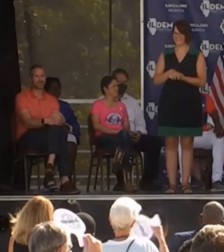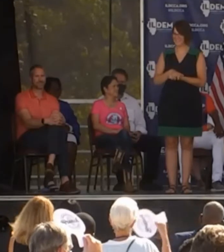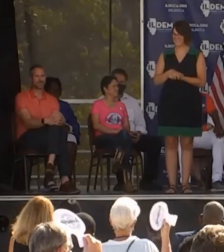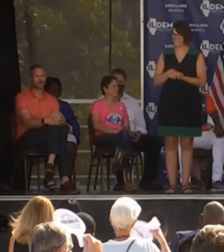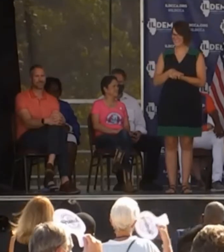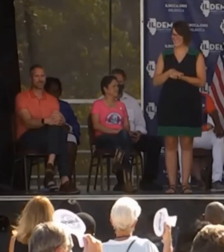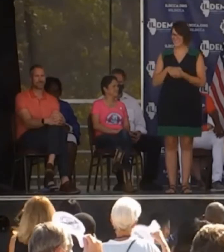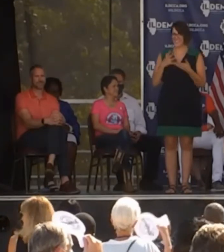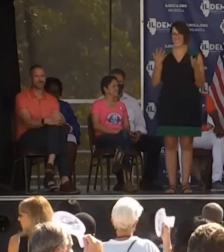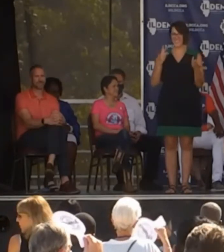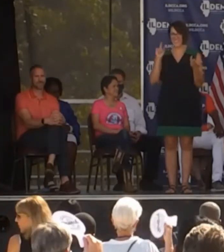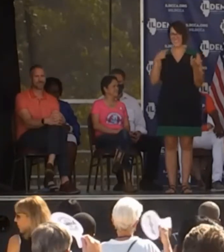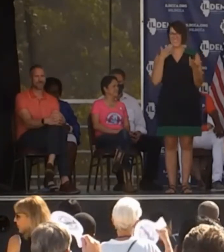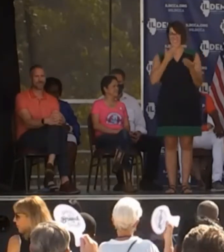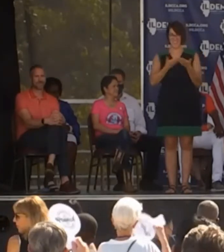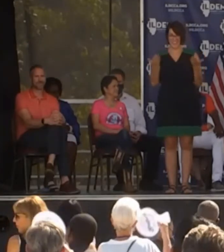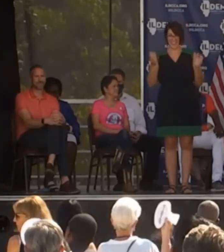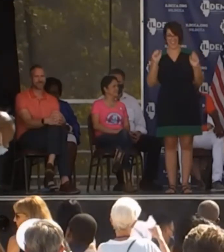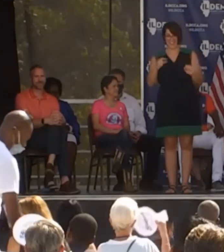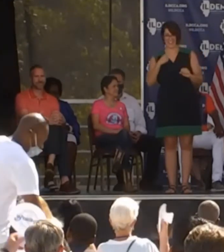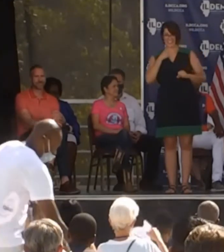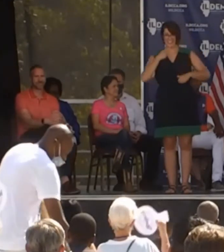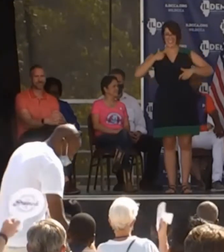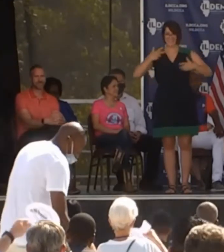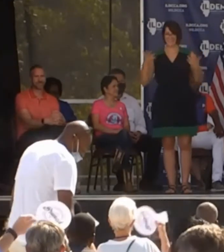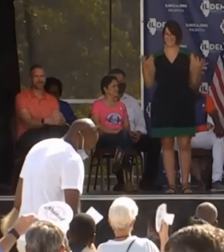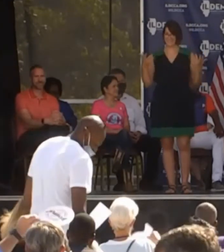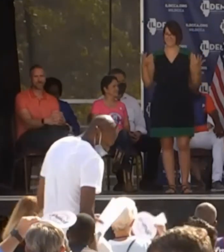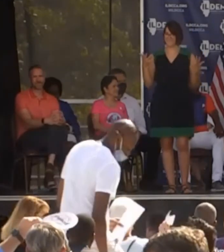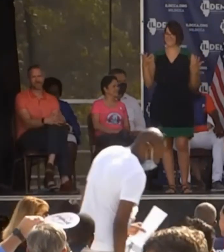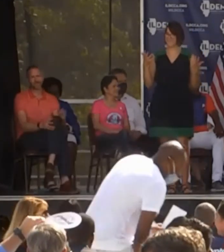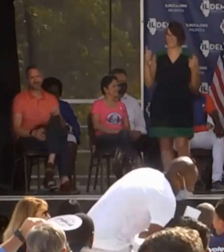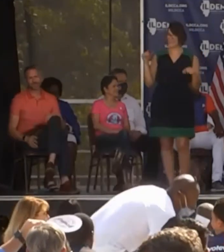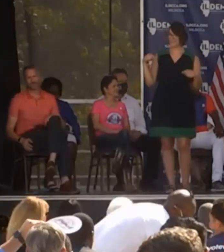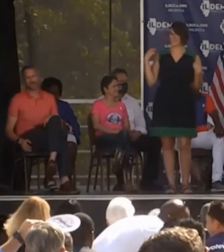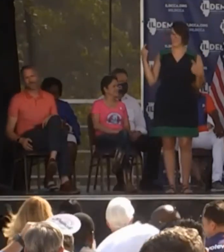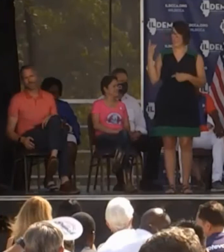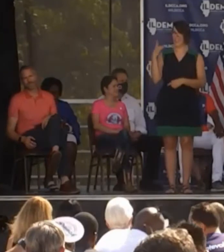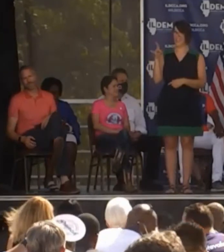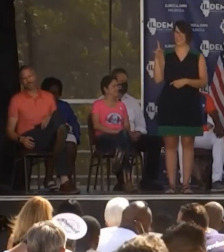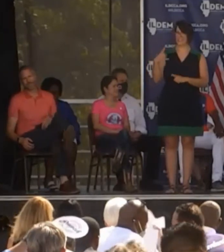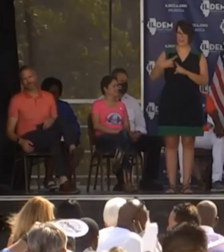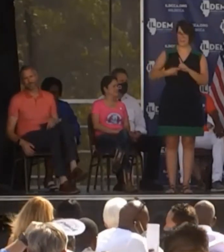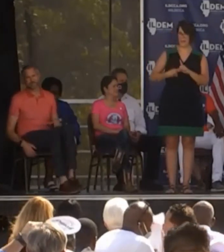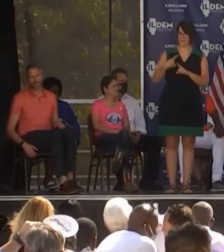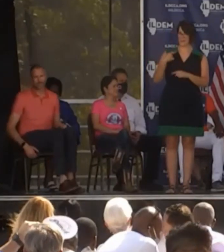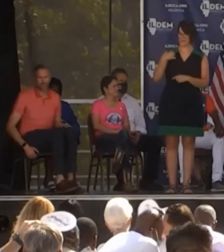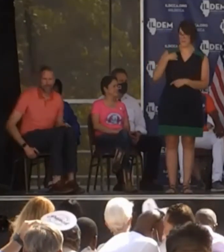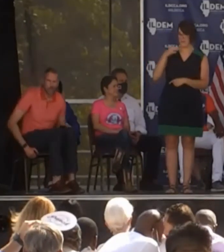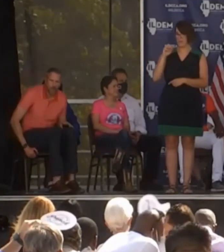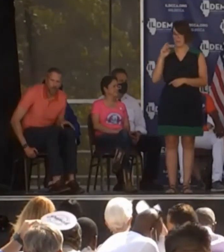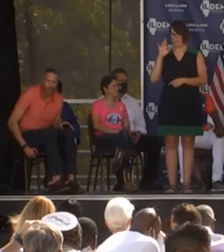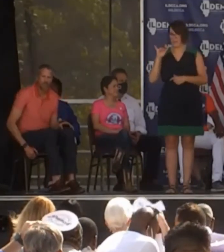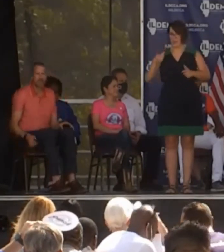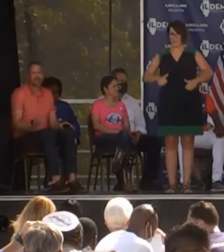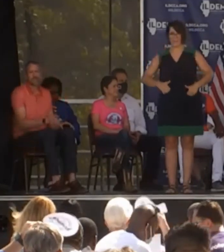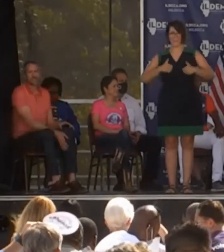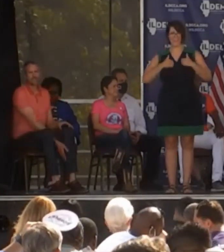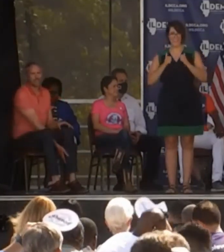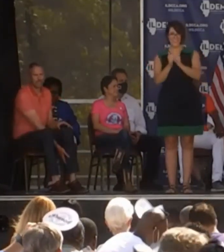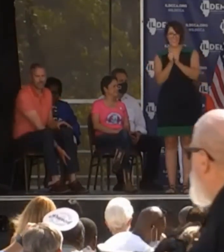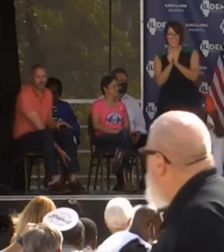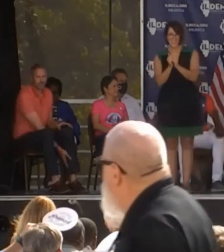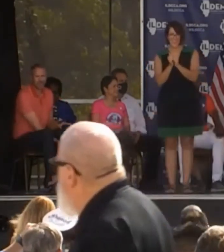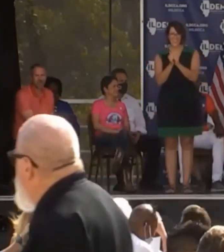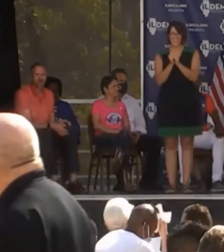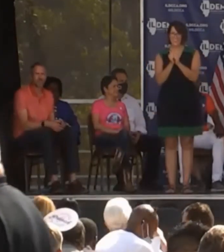So the only good thing I can say about this pandemic is that for the last 18 months, Mary and I have lived together, and we can